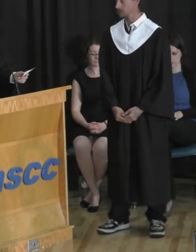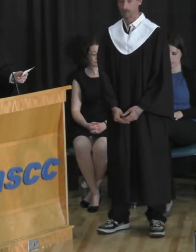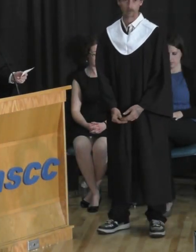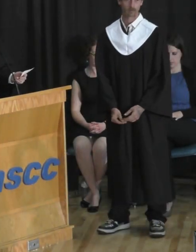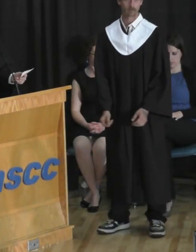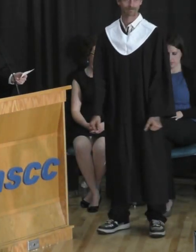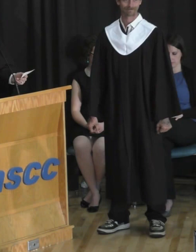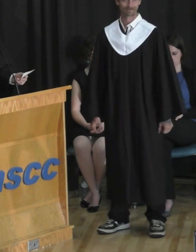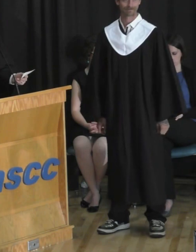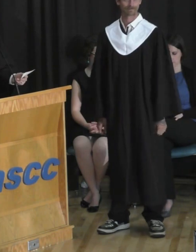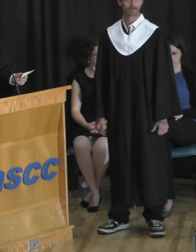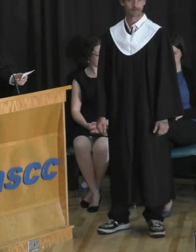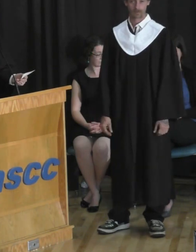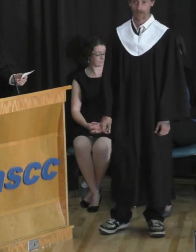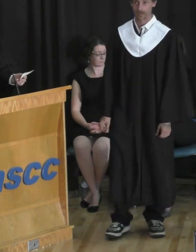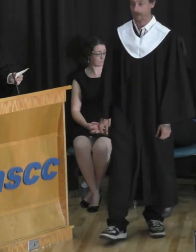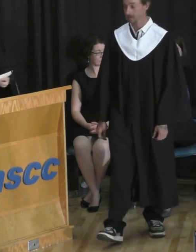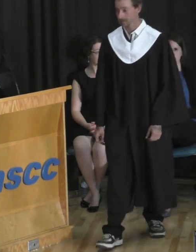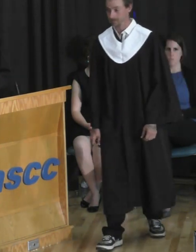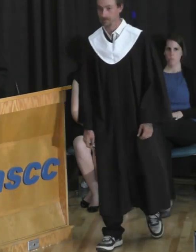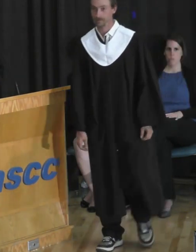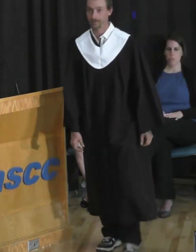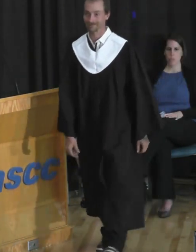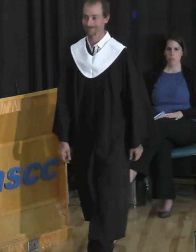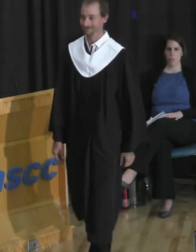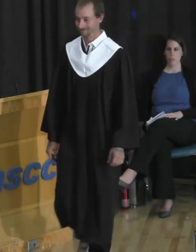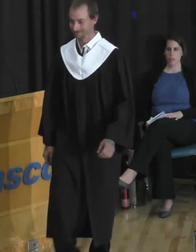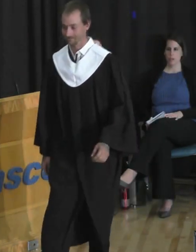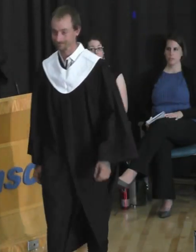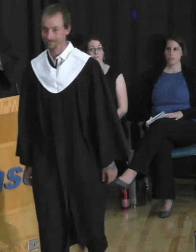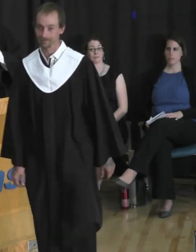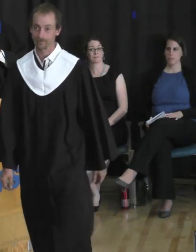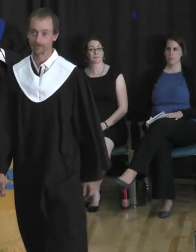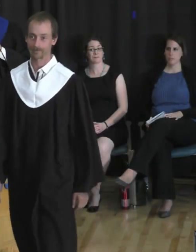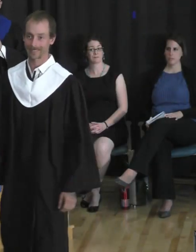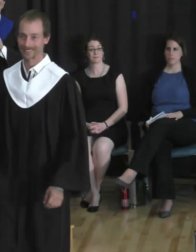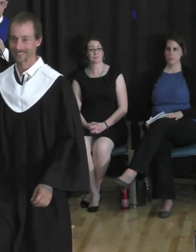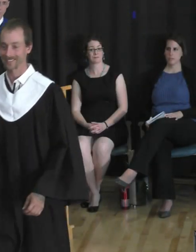Neil Hutchinson, honors.